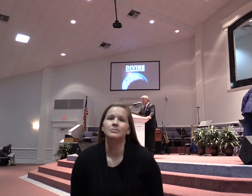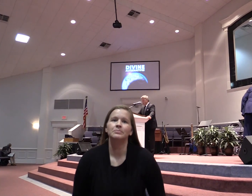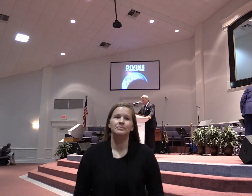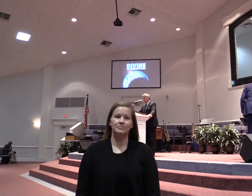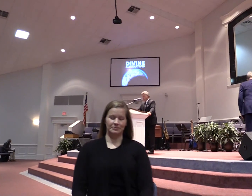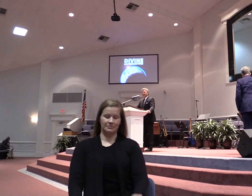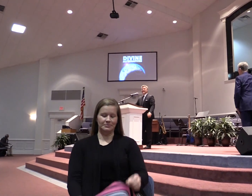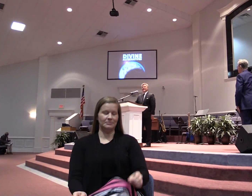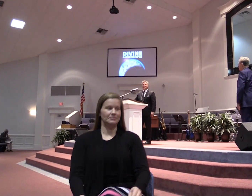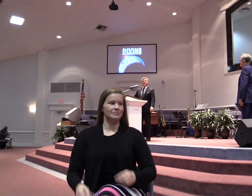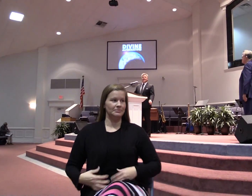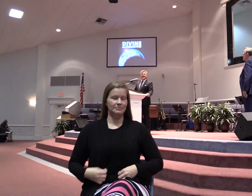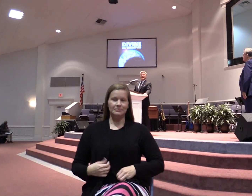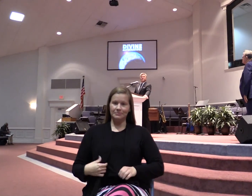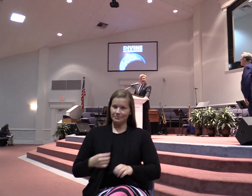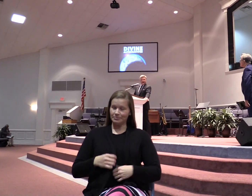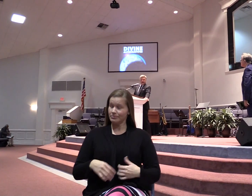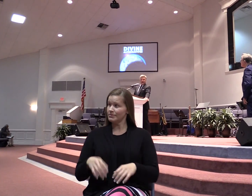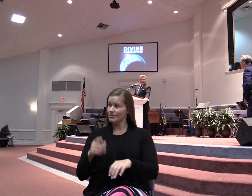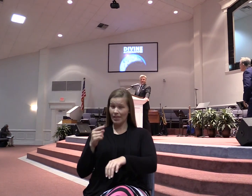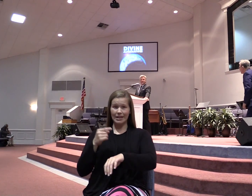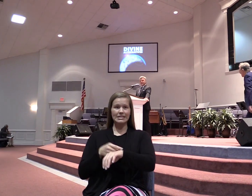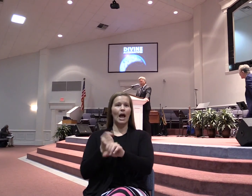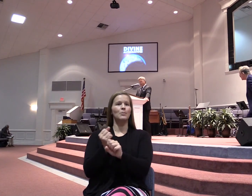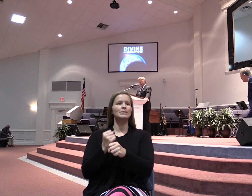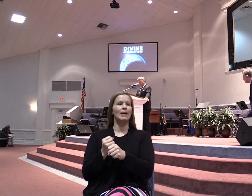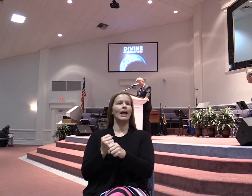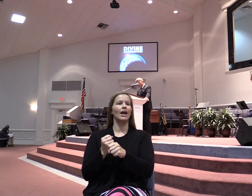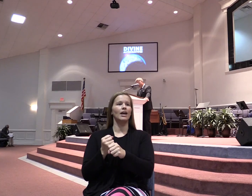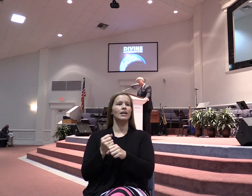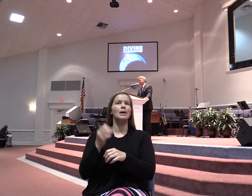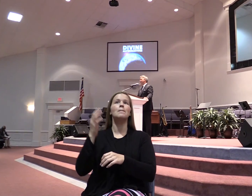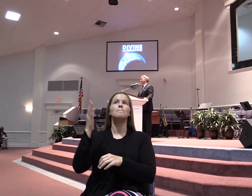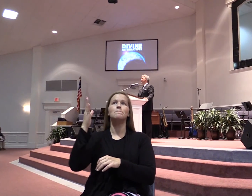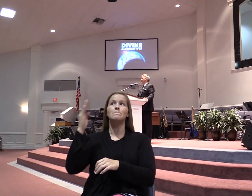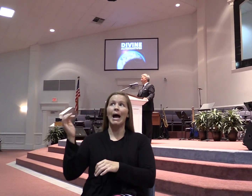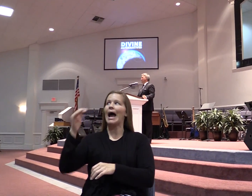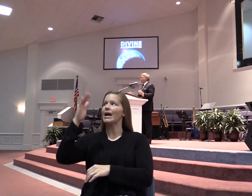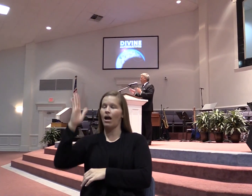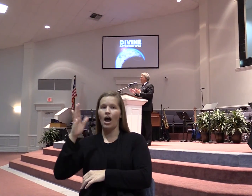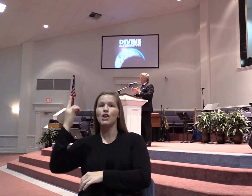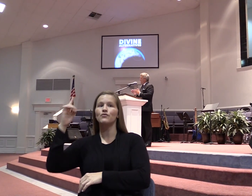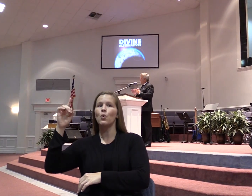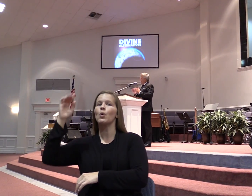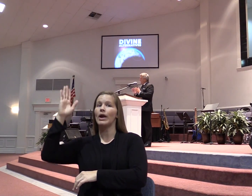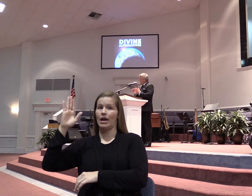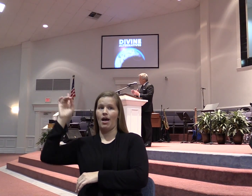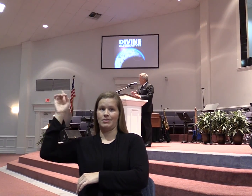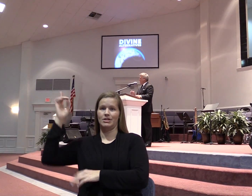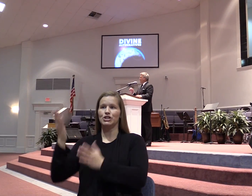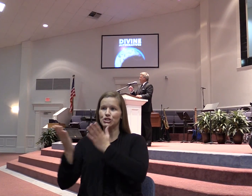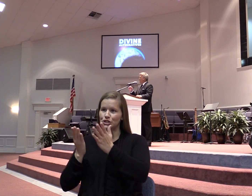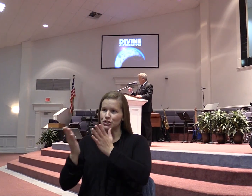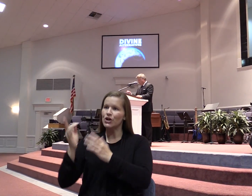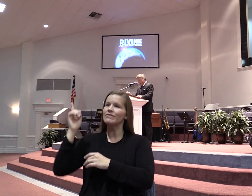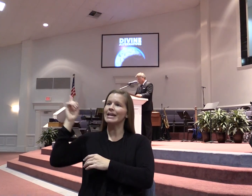Time is an entity created by God for God to serve His